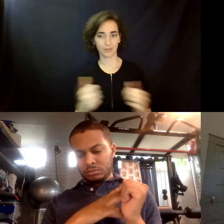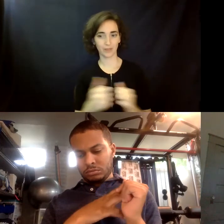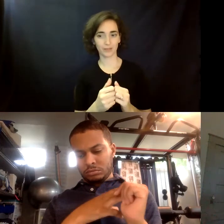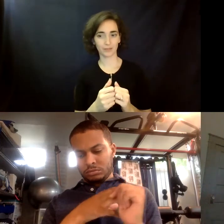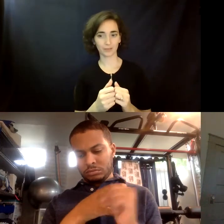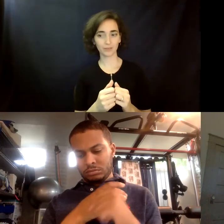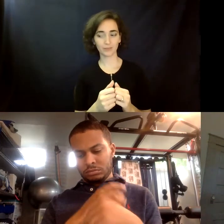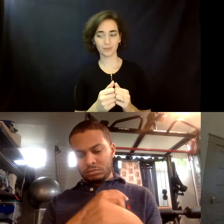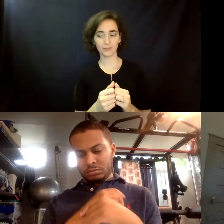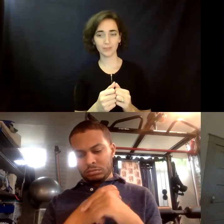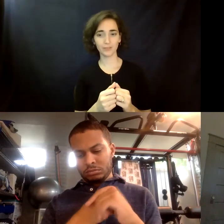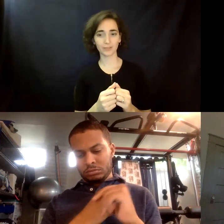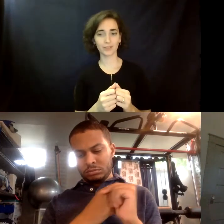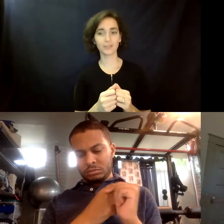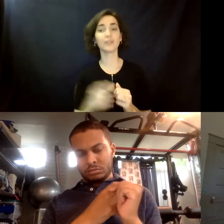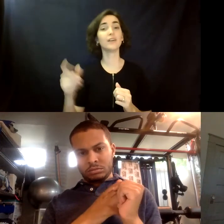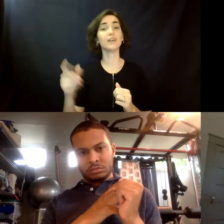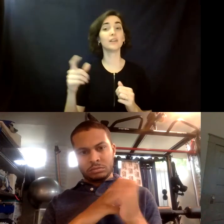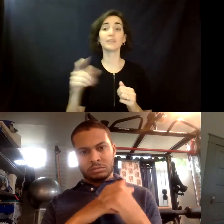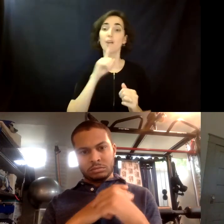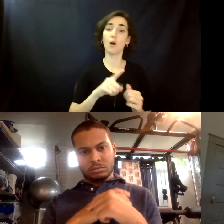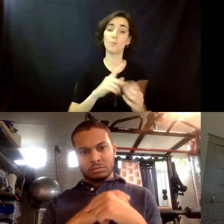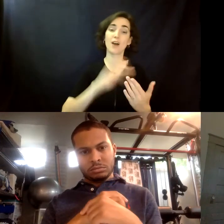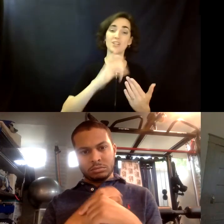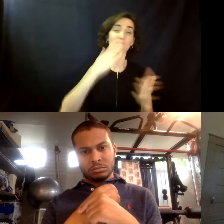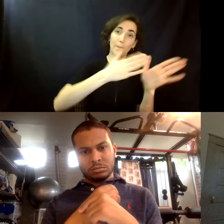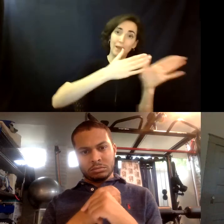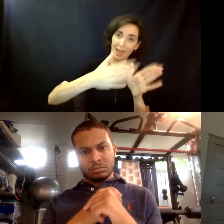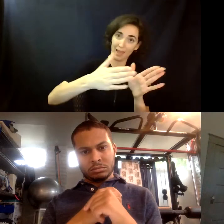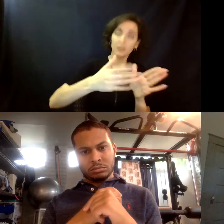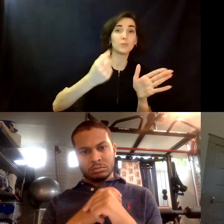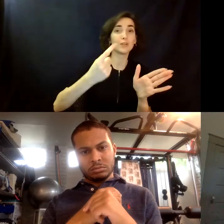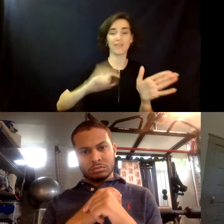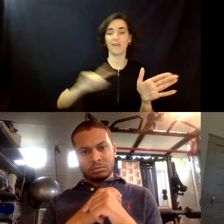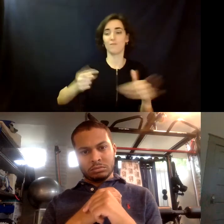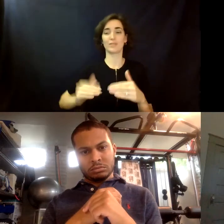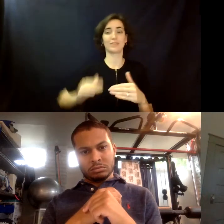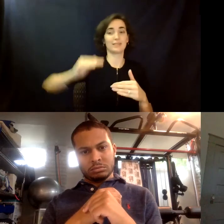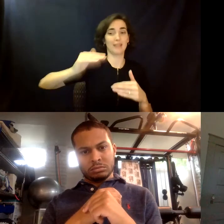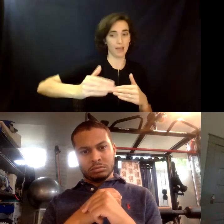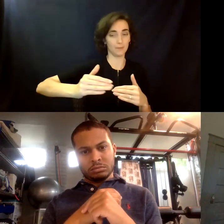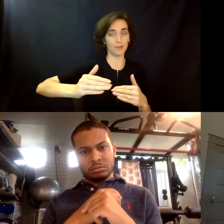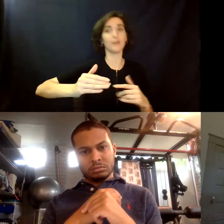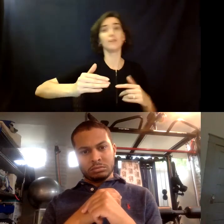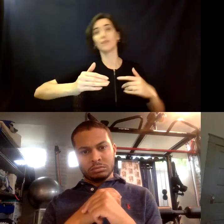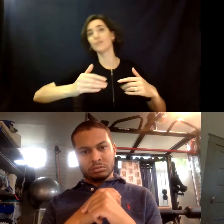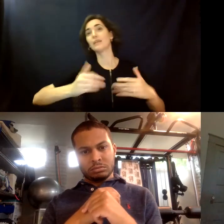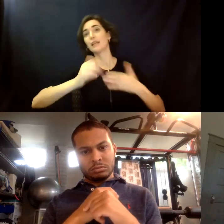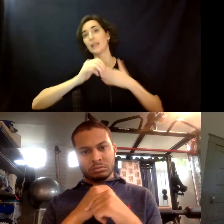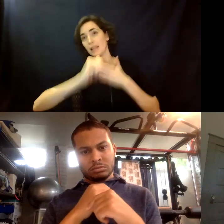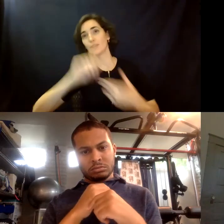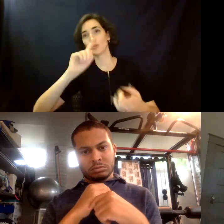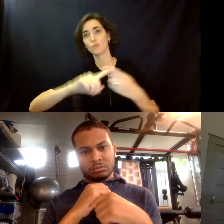Unfortunately, they're planning projects, but a necessary first step to getting it done.